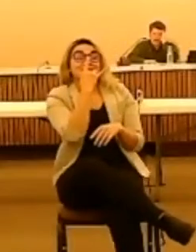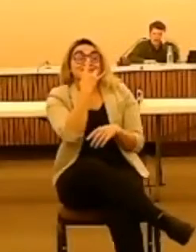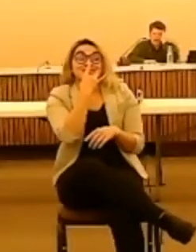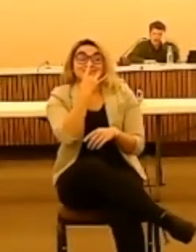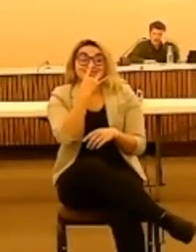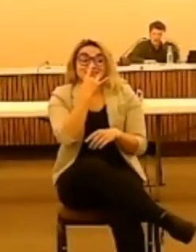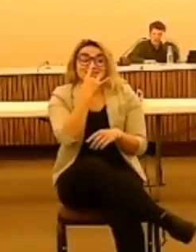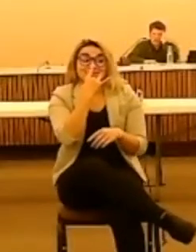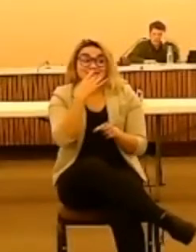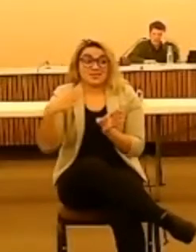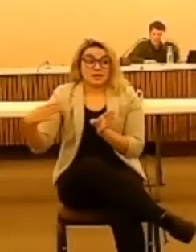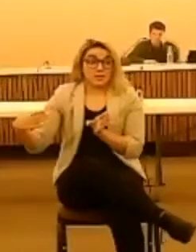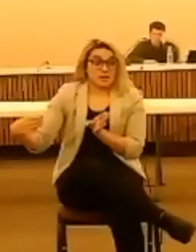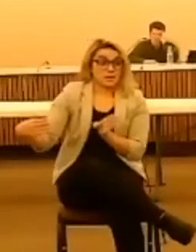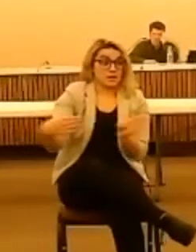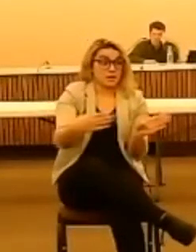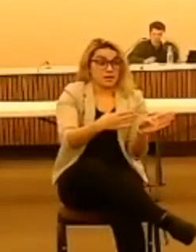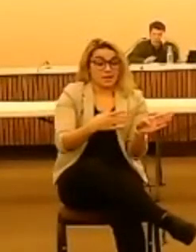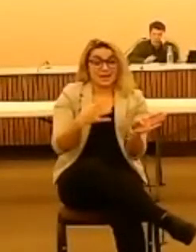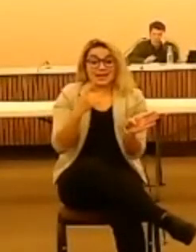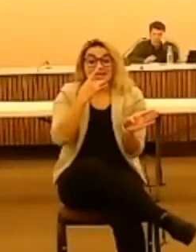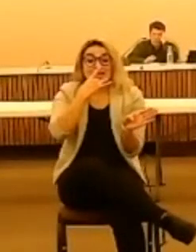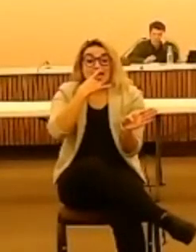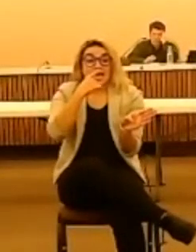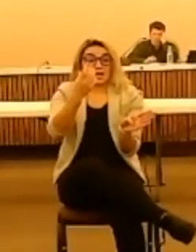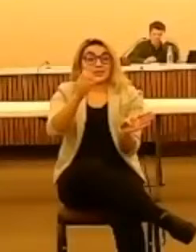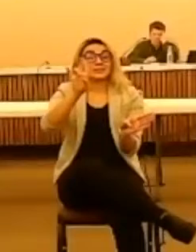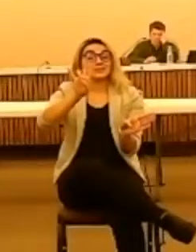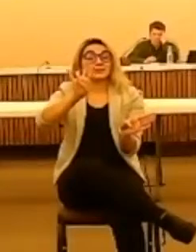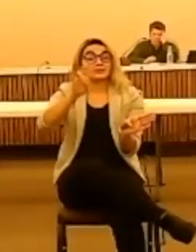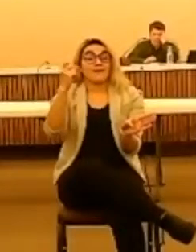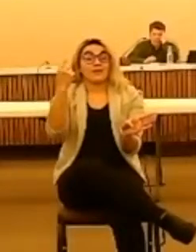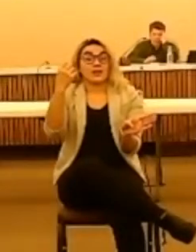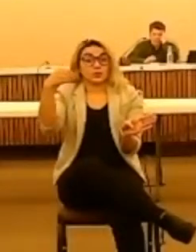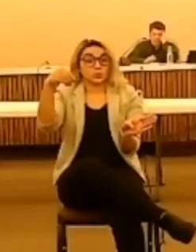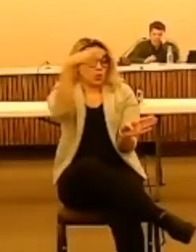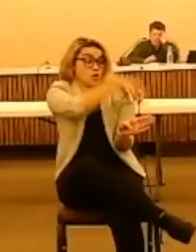totally up to the county and state, but I will note that